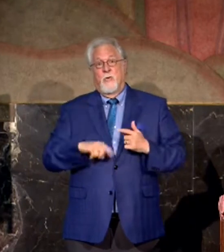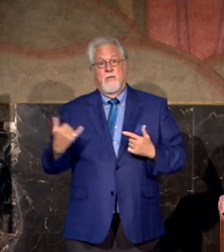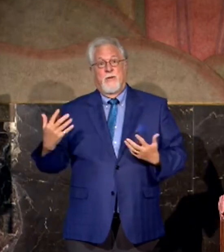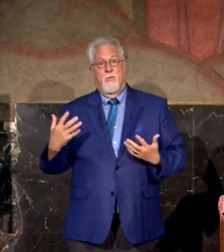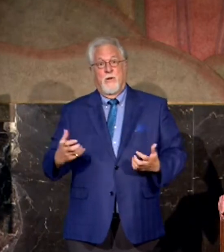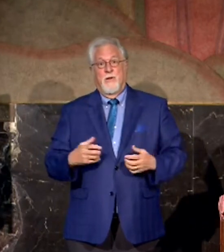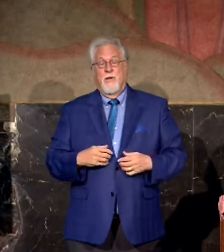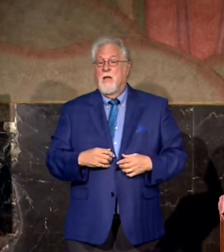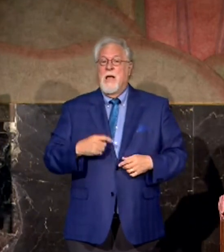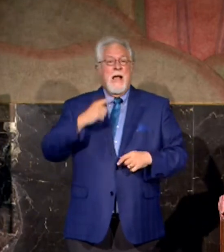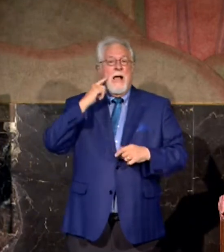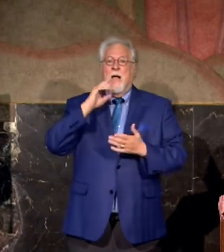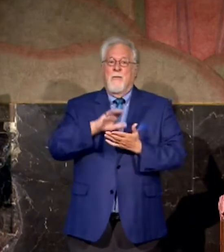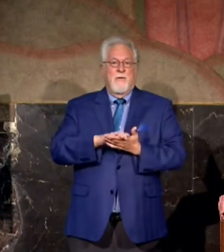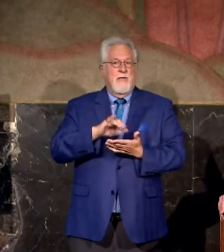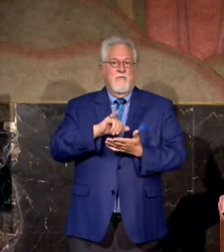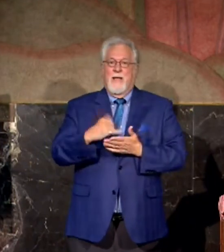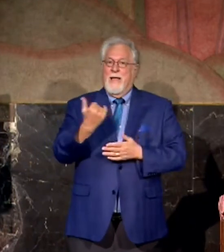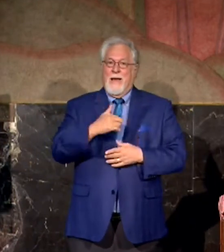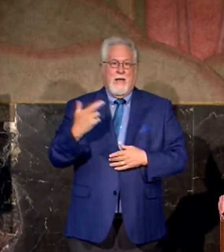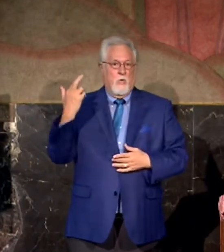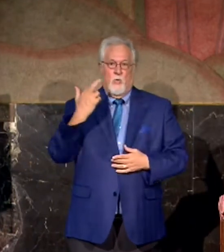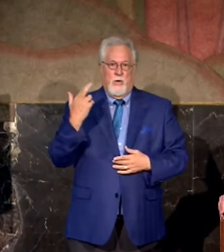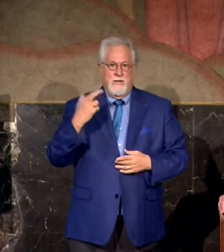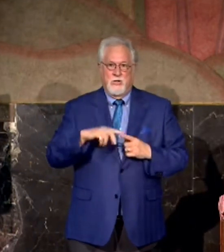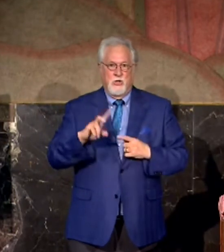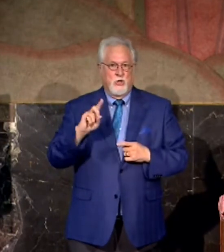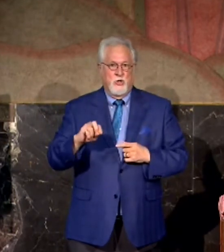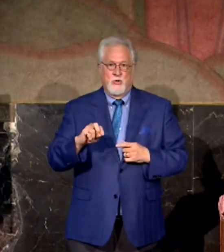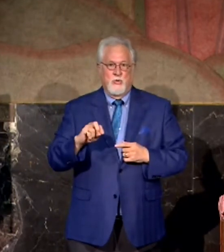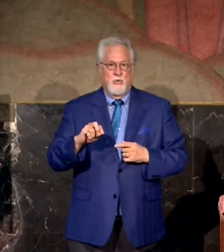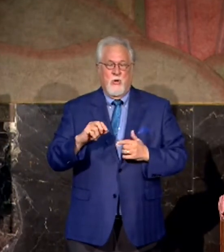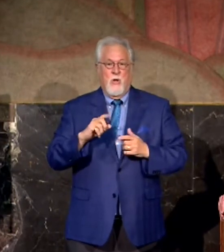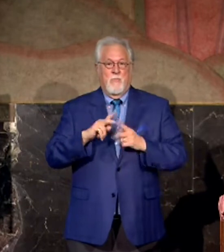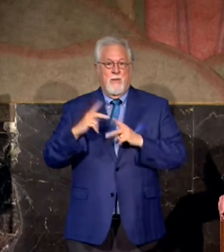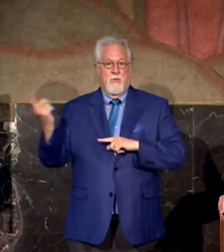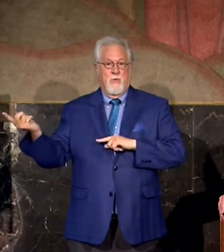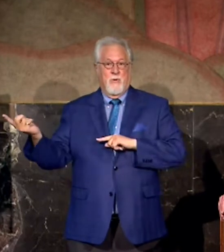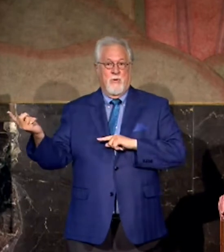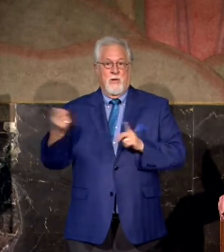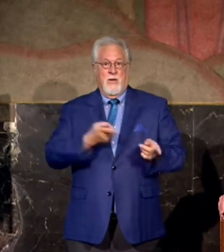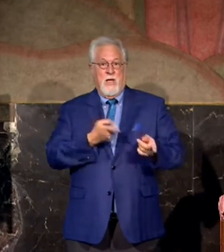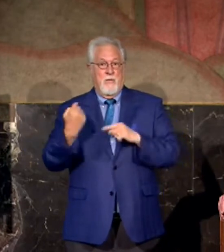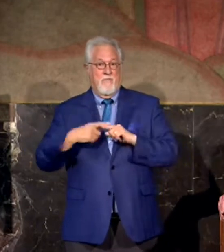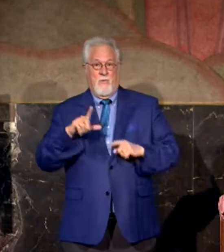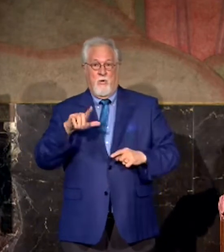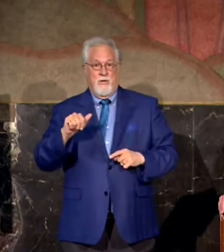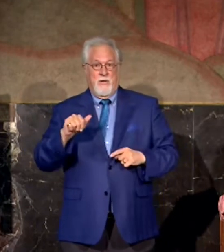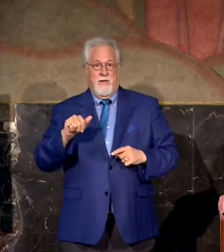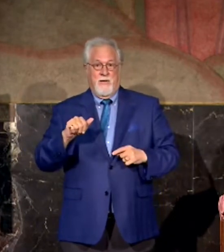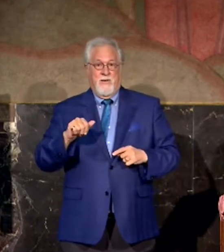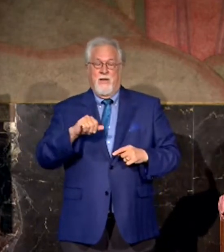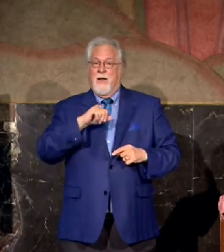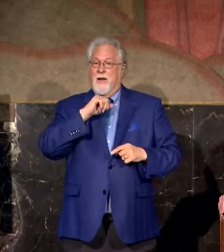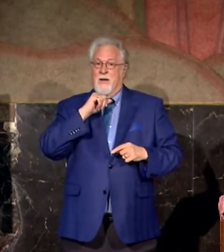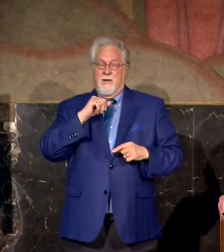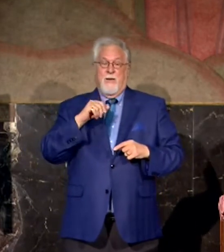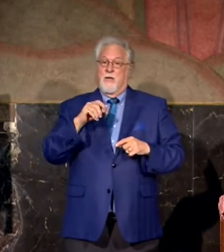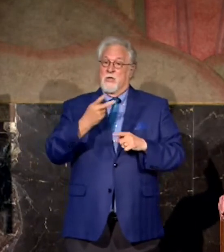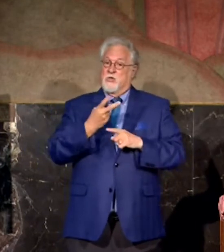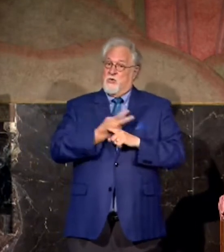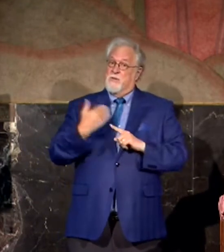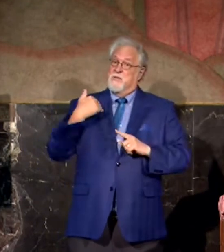want. I don't believe that there's any reason to do that with respect to people coming from Louisiana today, unlike was the case a couple of months